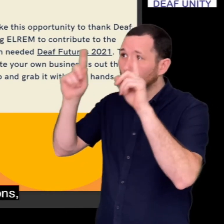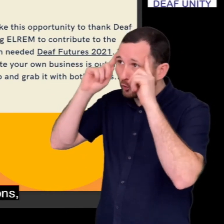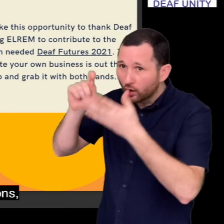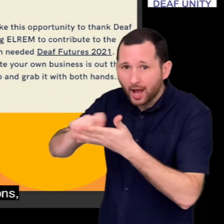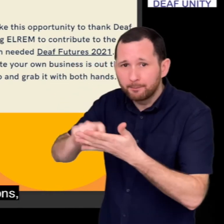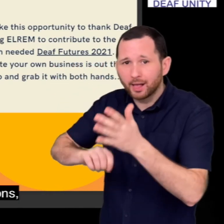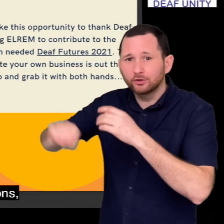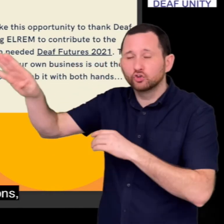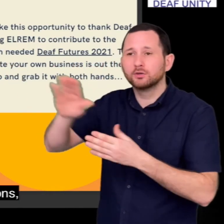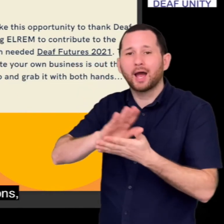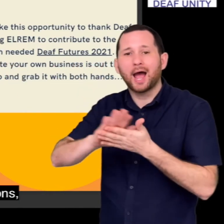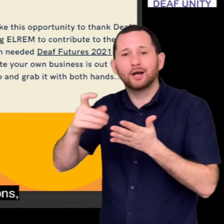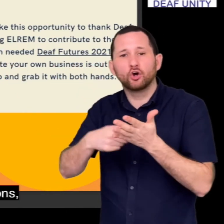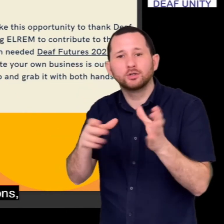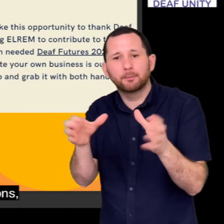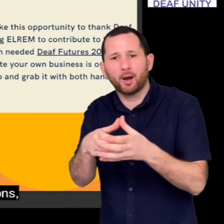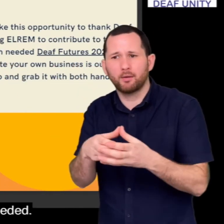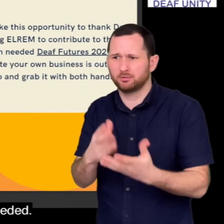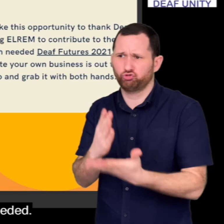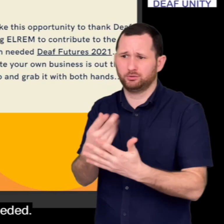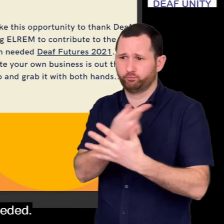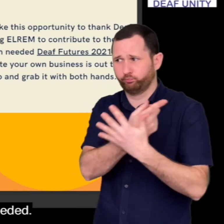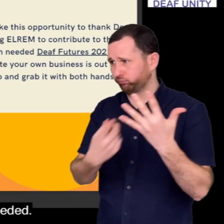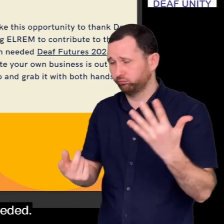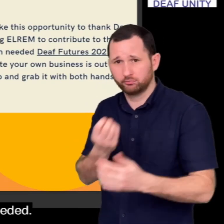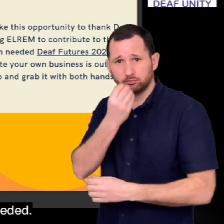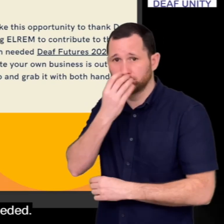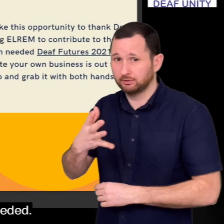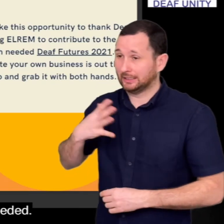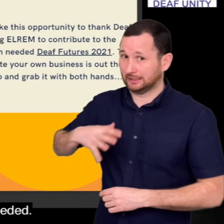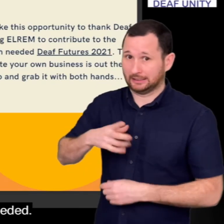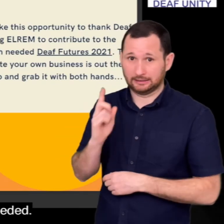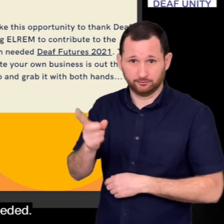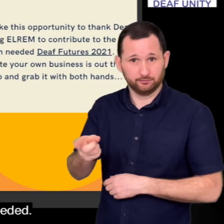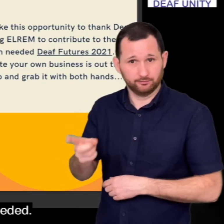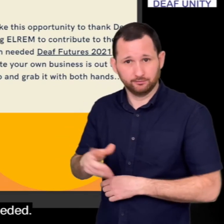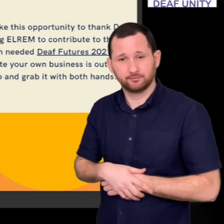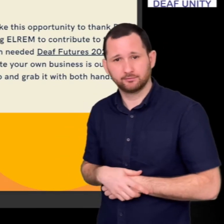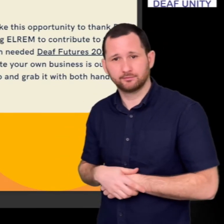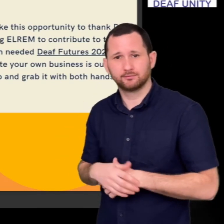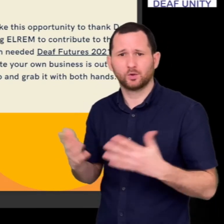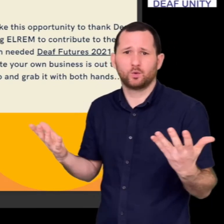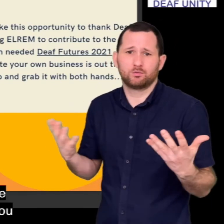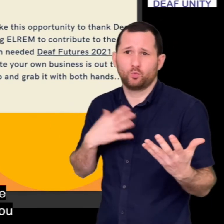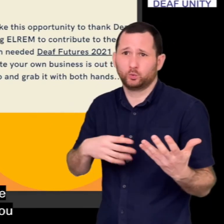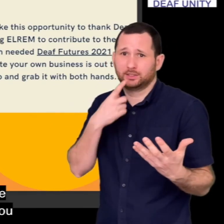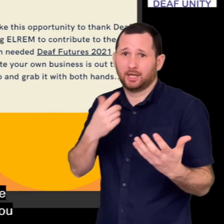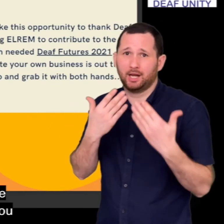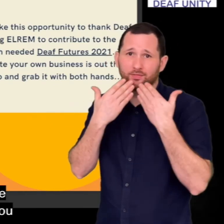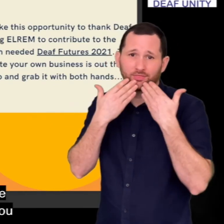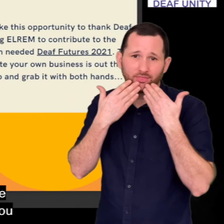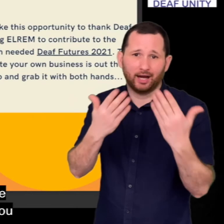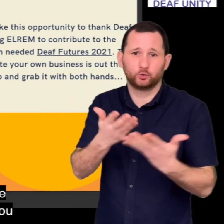university applications, HR departments. Yeah, it's brilliant. It's much needed. And